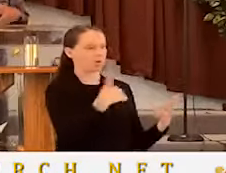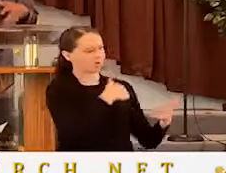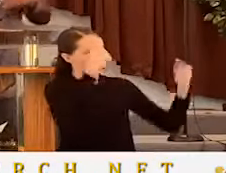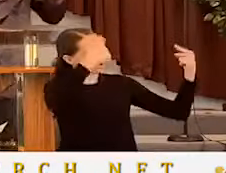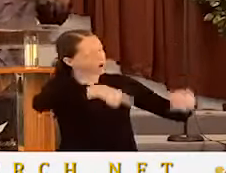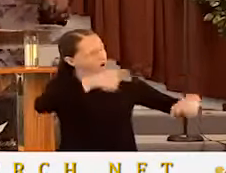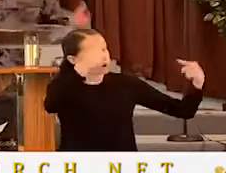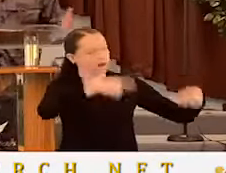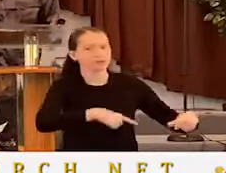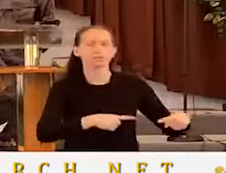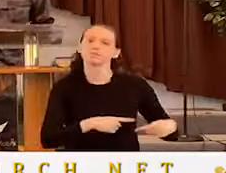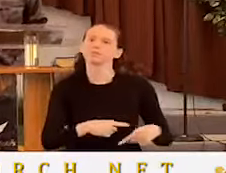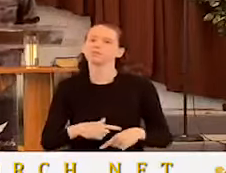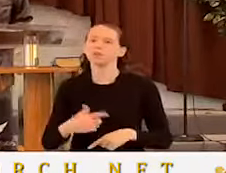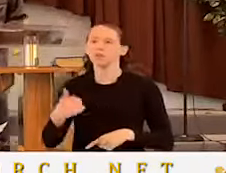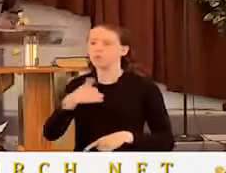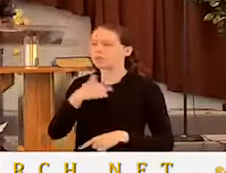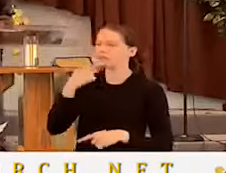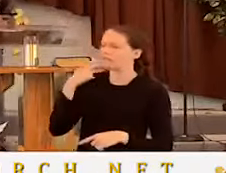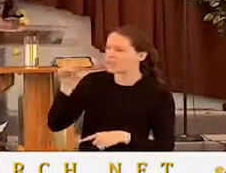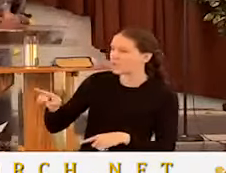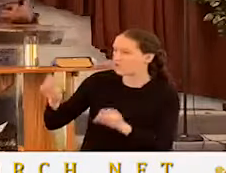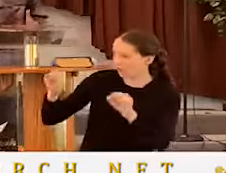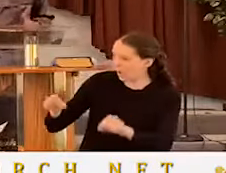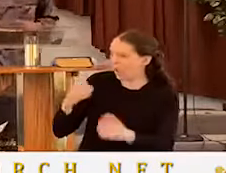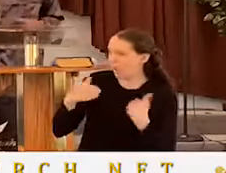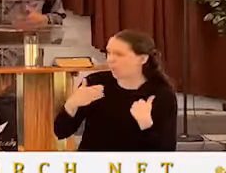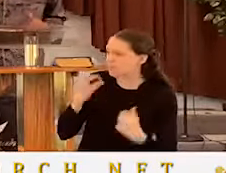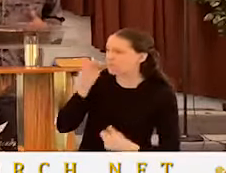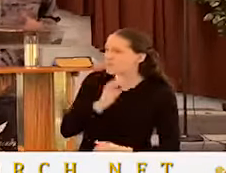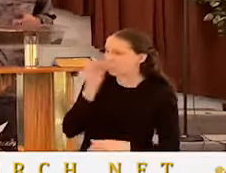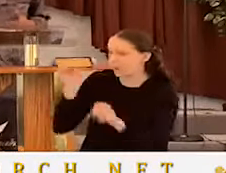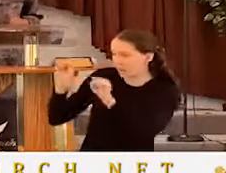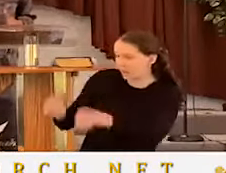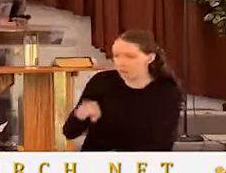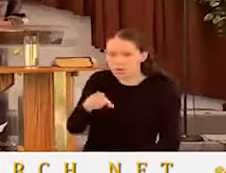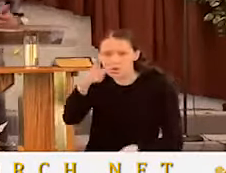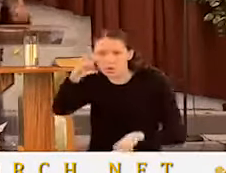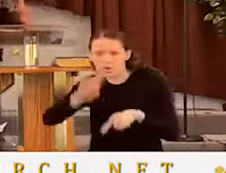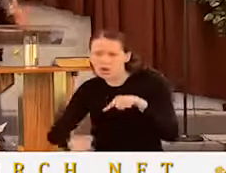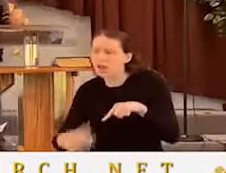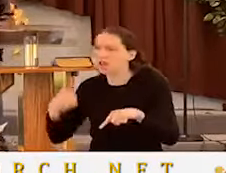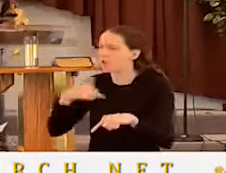over who should get communion. Should it be the person